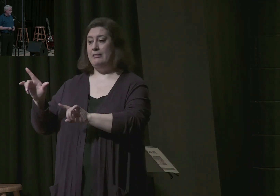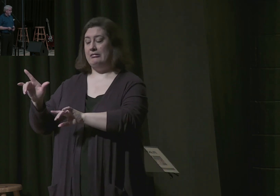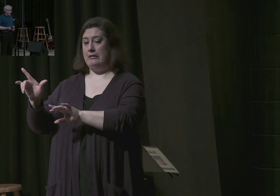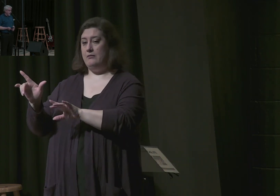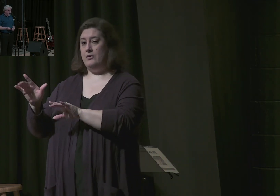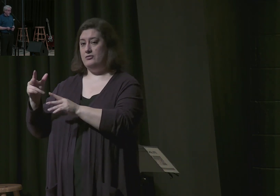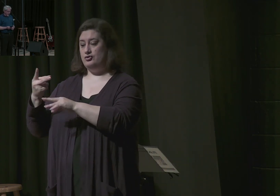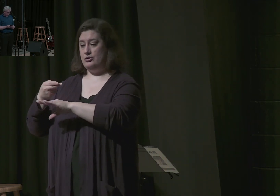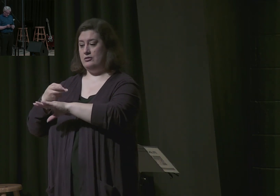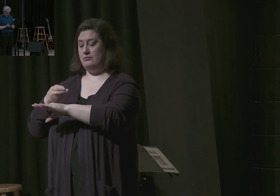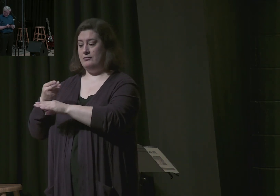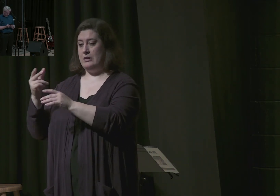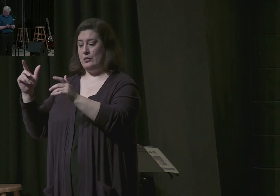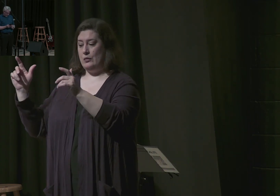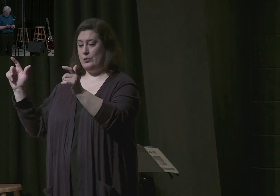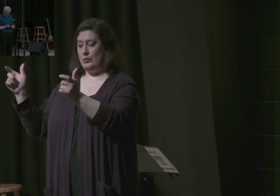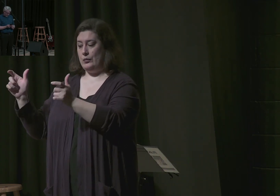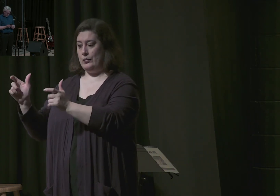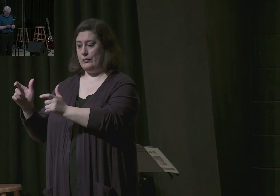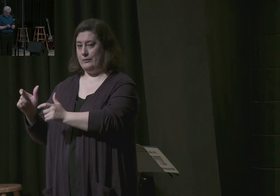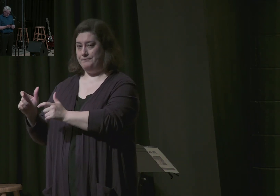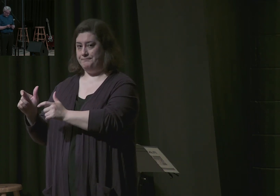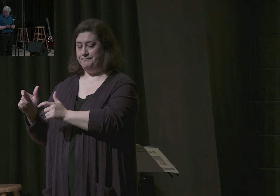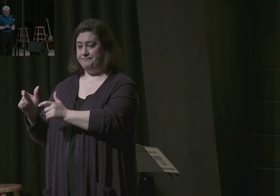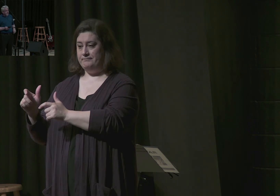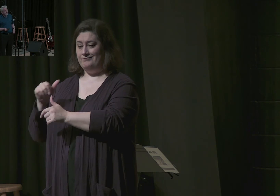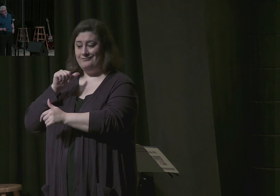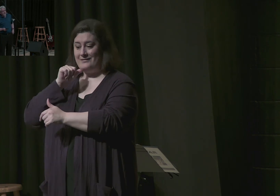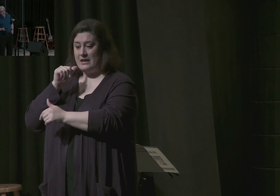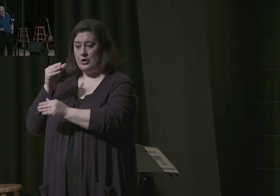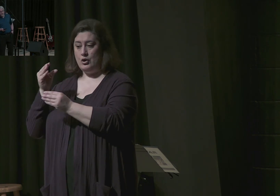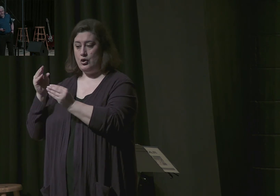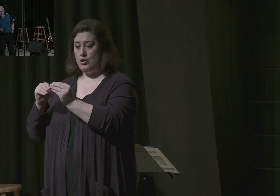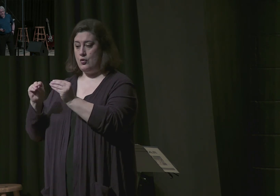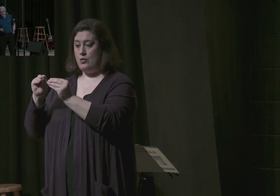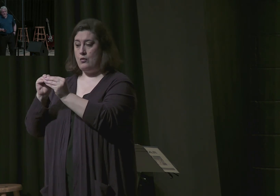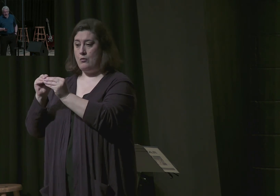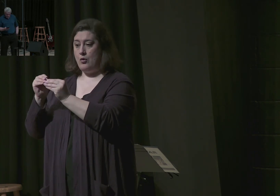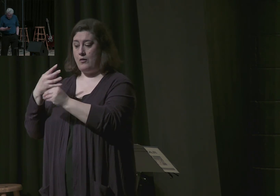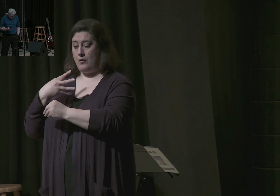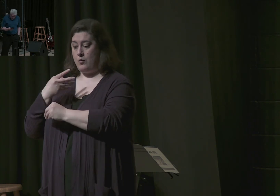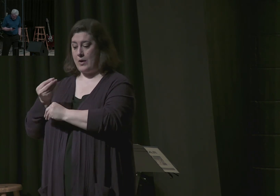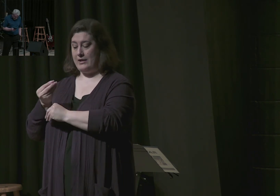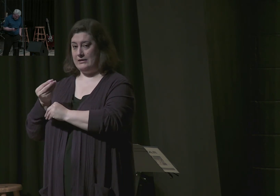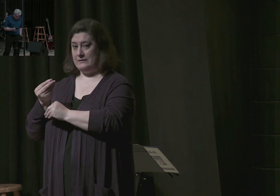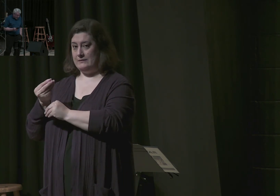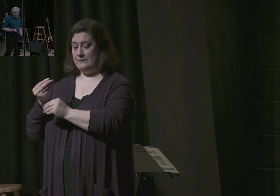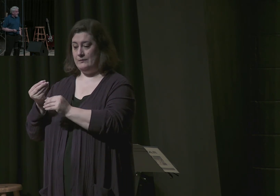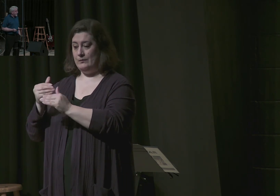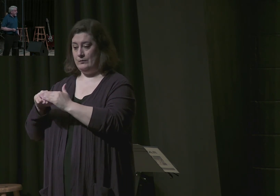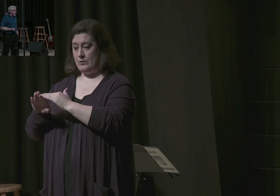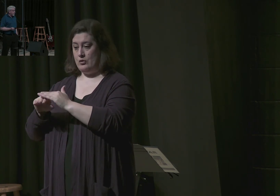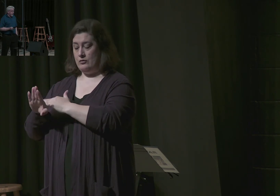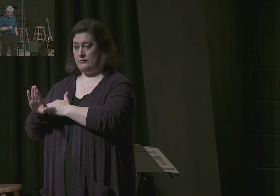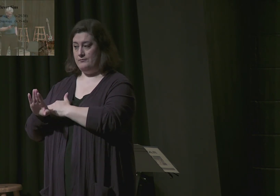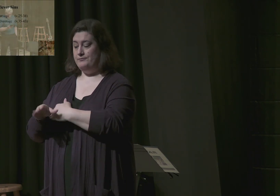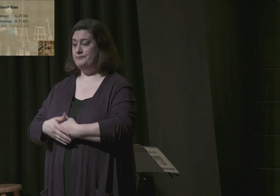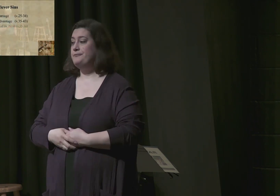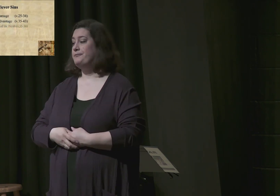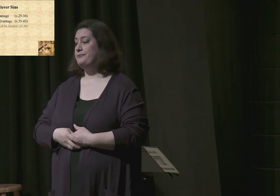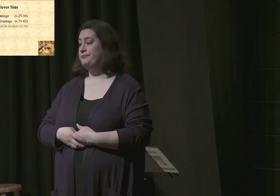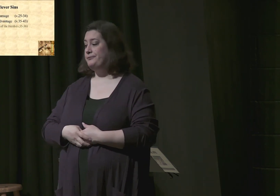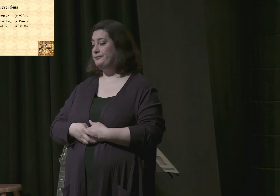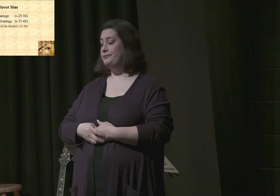camels and donkeys." Now, Laban begins with a crafty